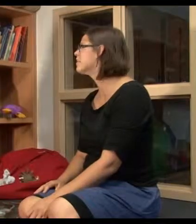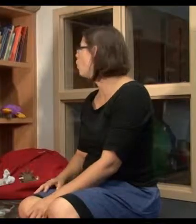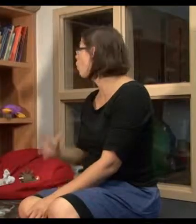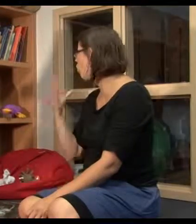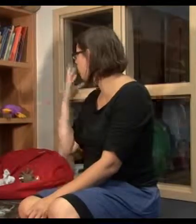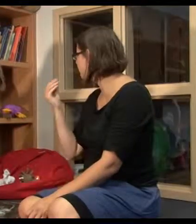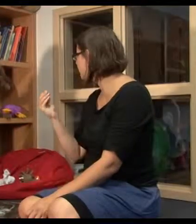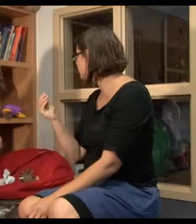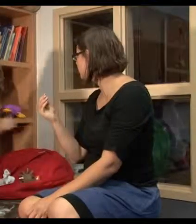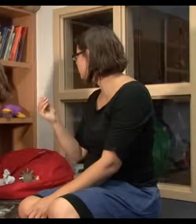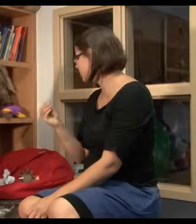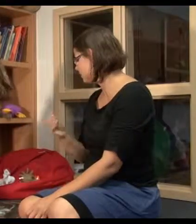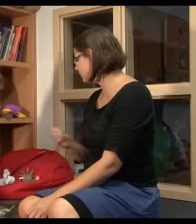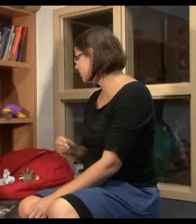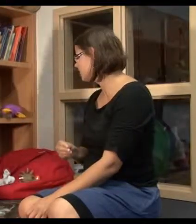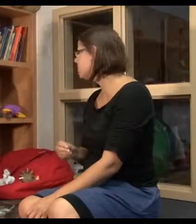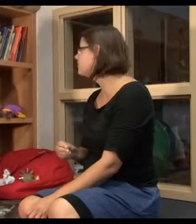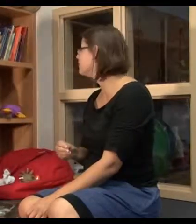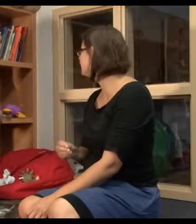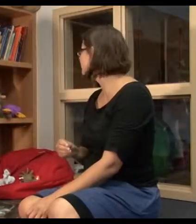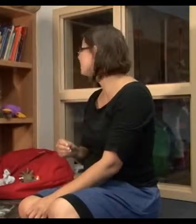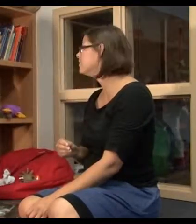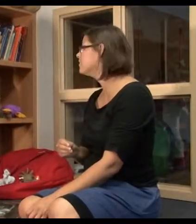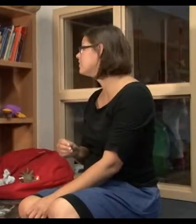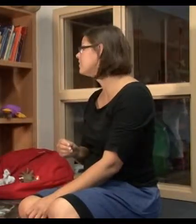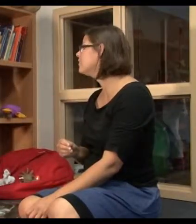Where's the wolf? Where is the wolf? This?